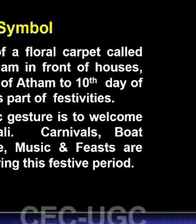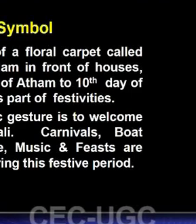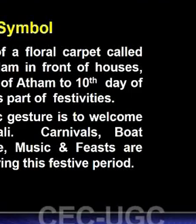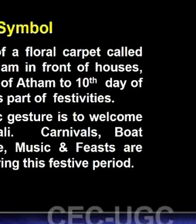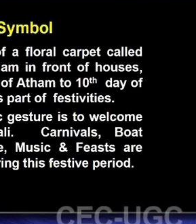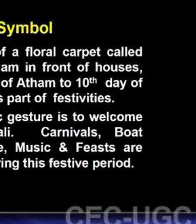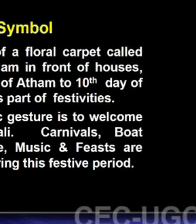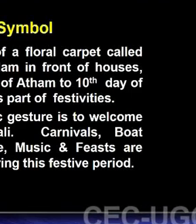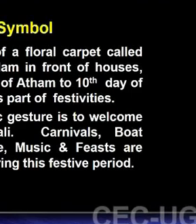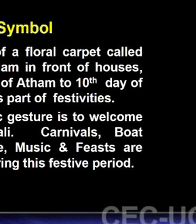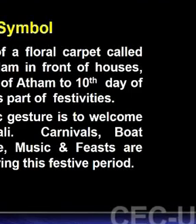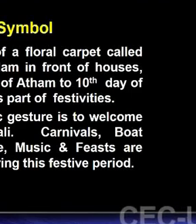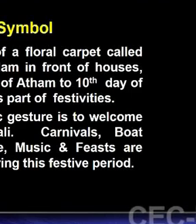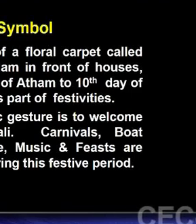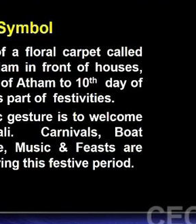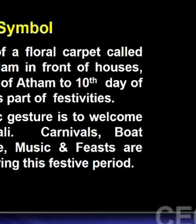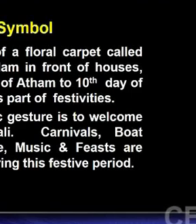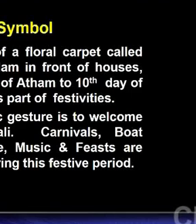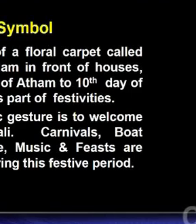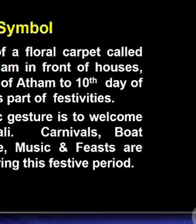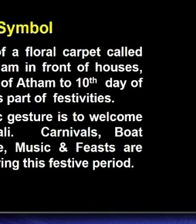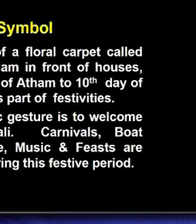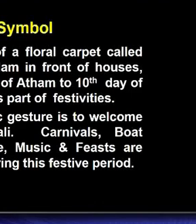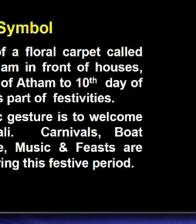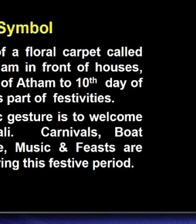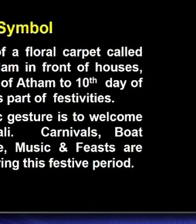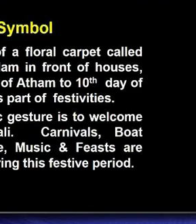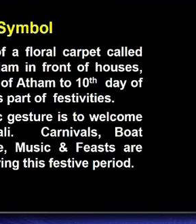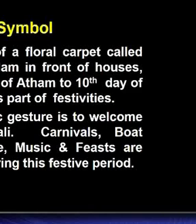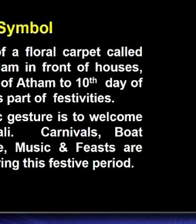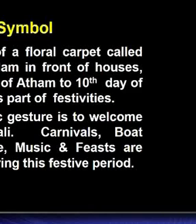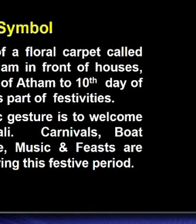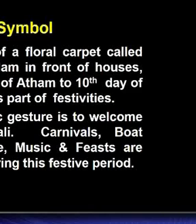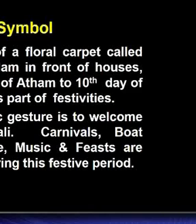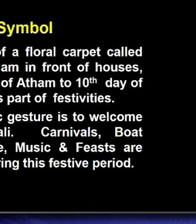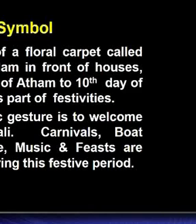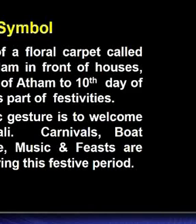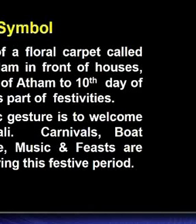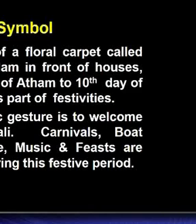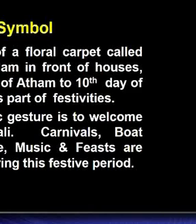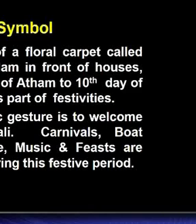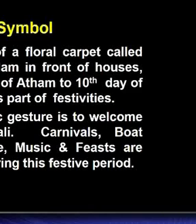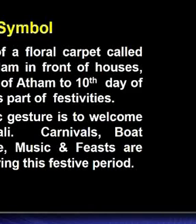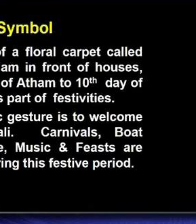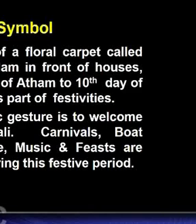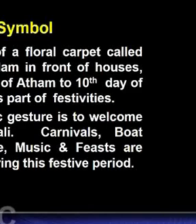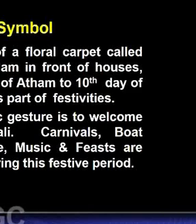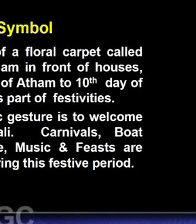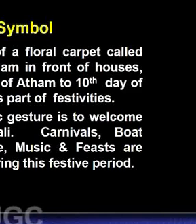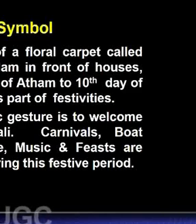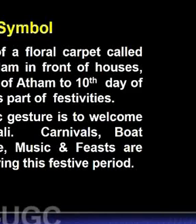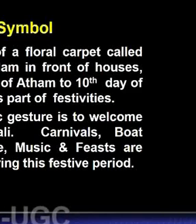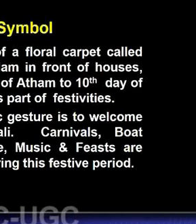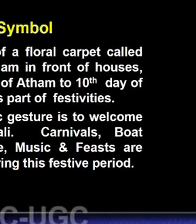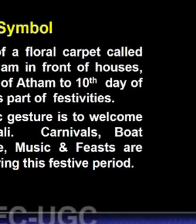of the houses is also being done from the first day of Atham to the 10th day of Thiruvonam in the